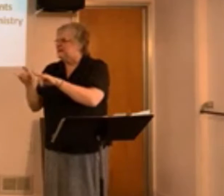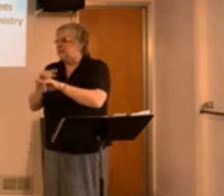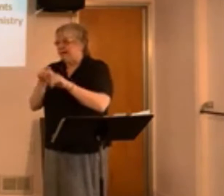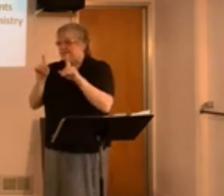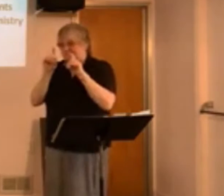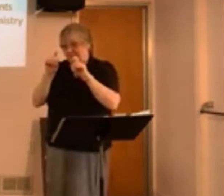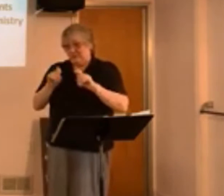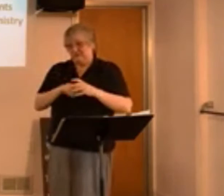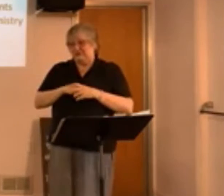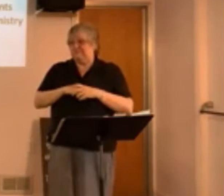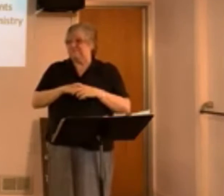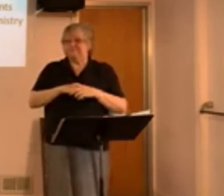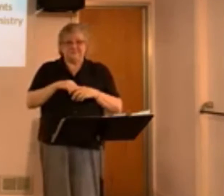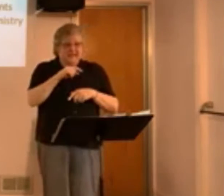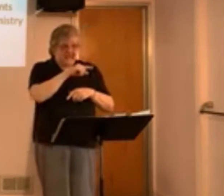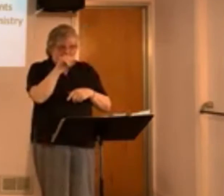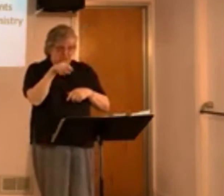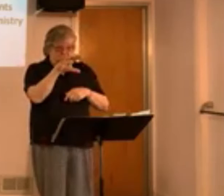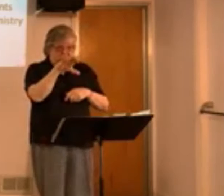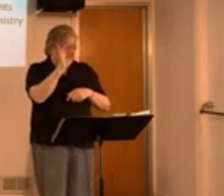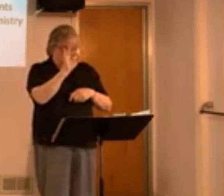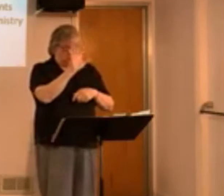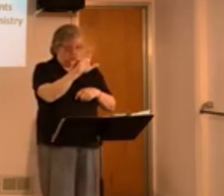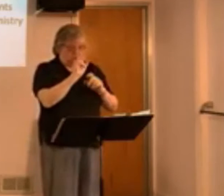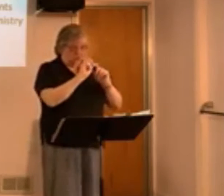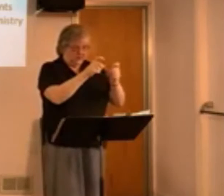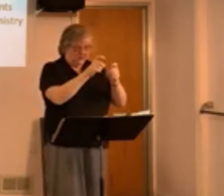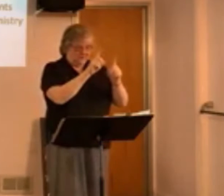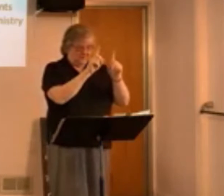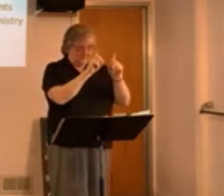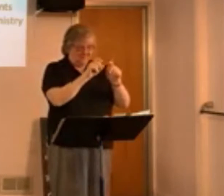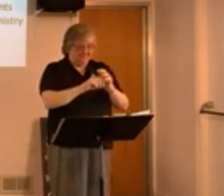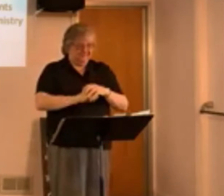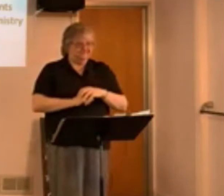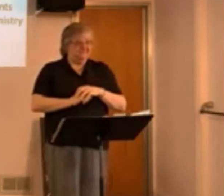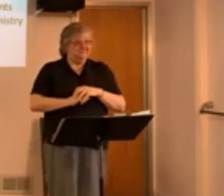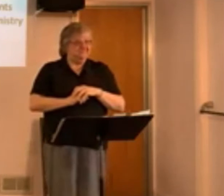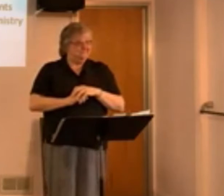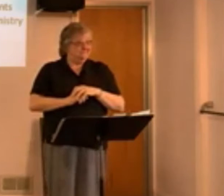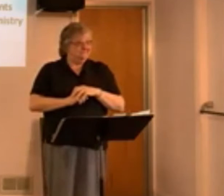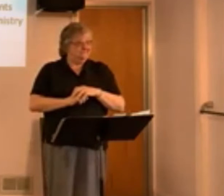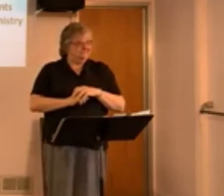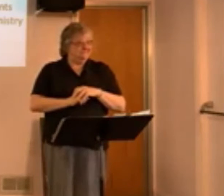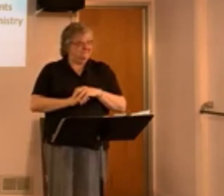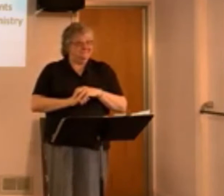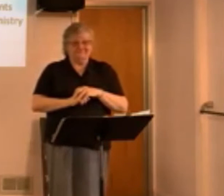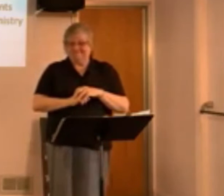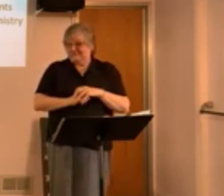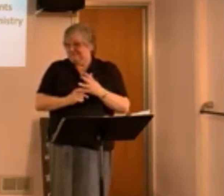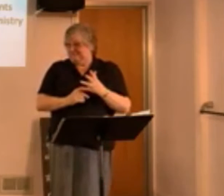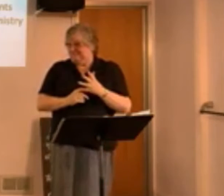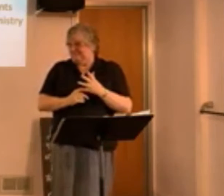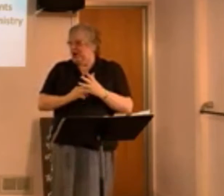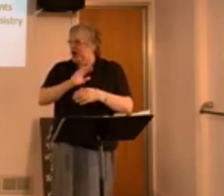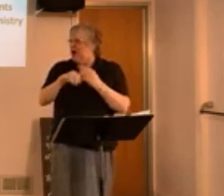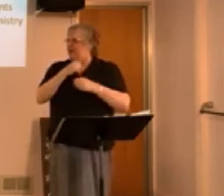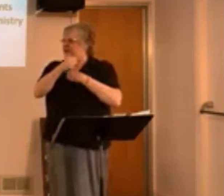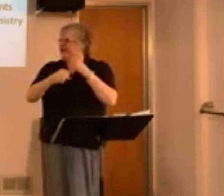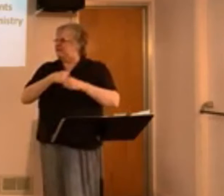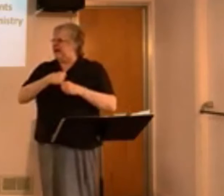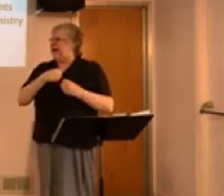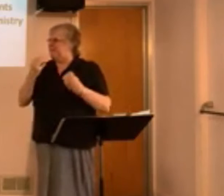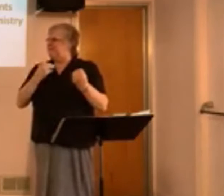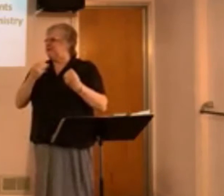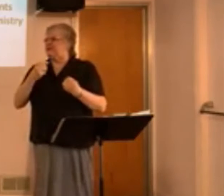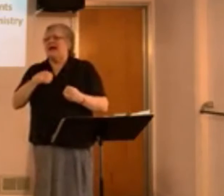question. Have you discovered what your gift is? All over the years I've been in ministry, there's only